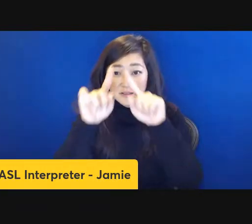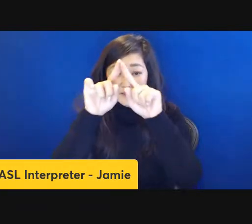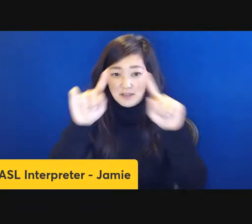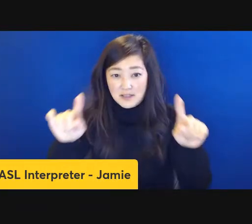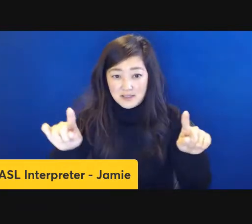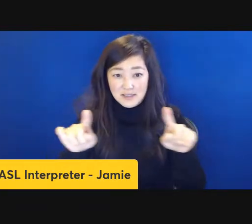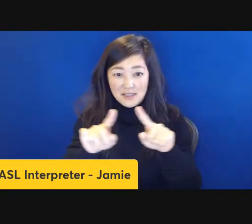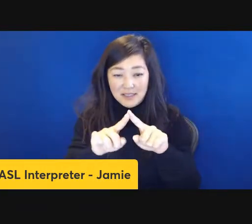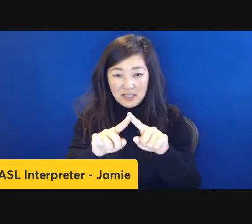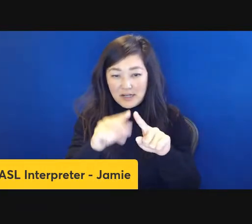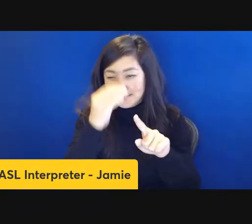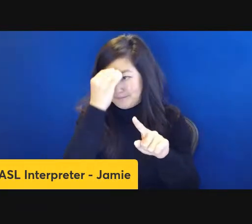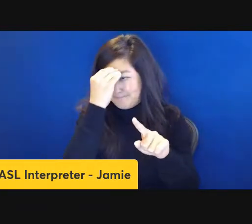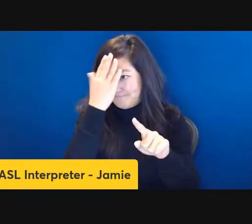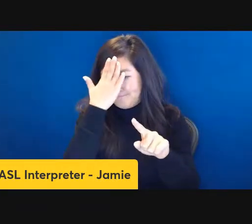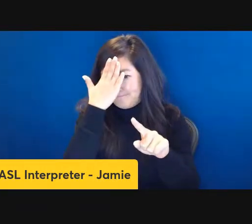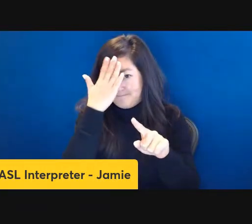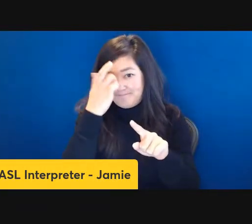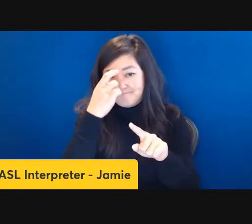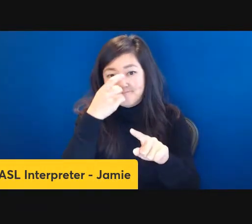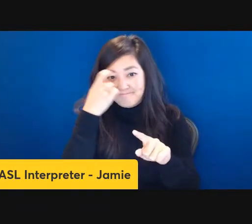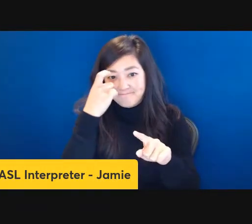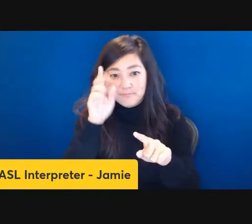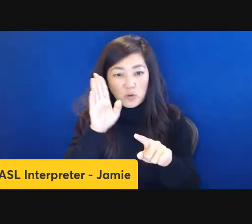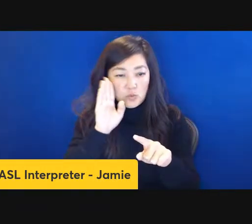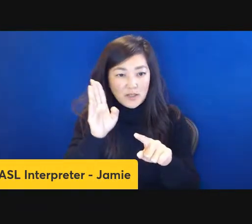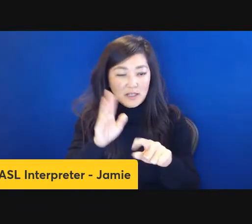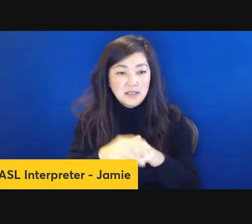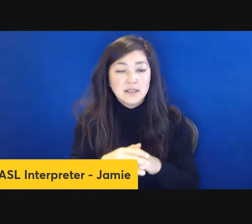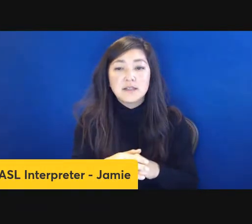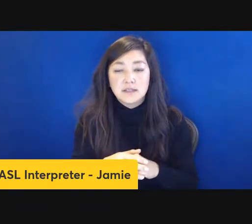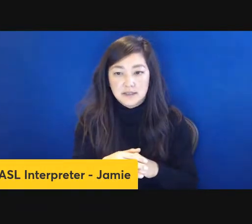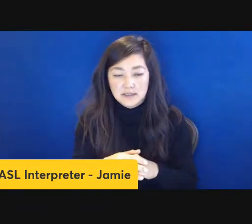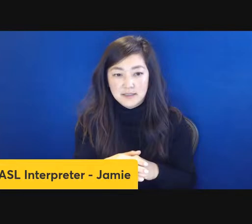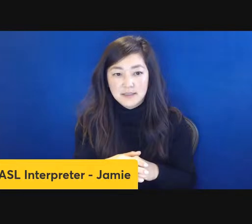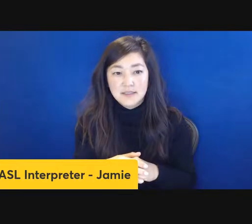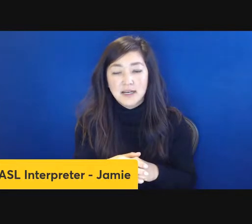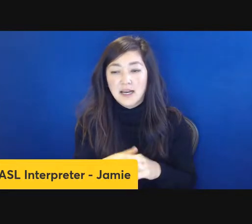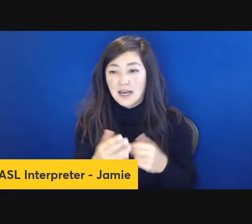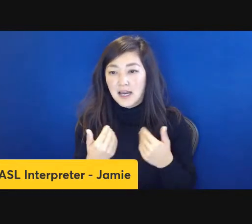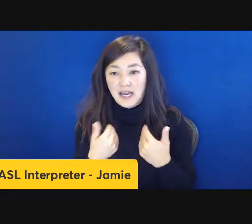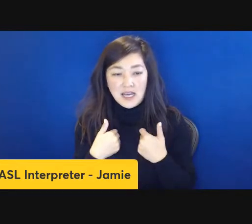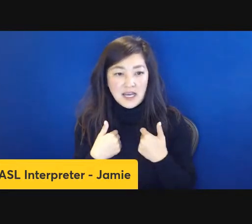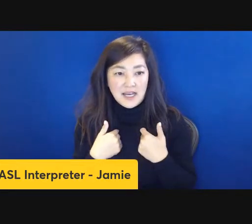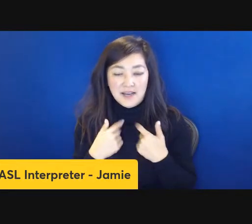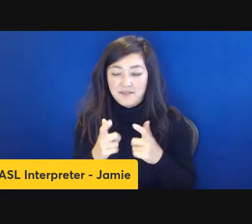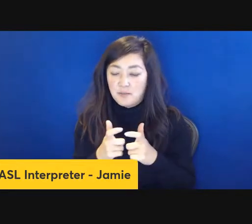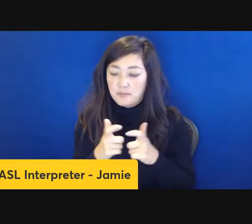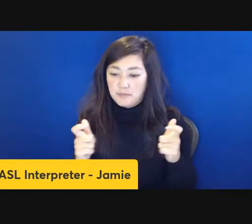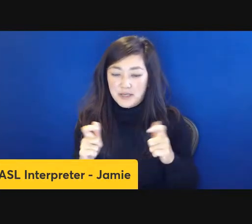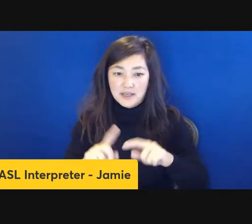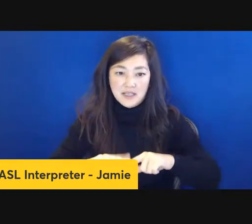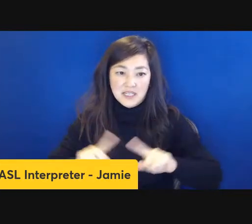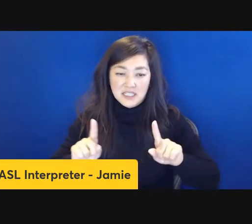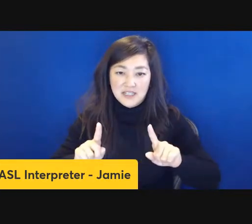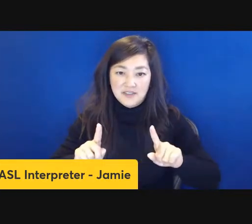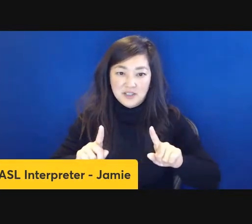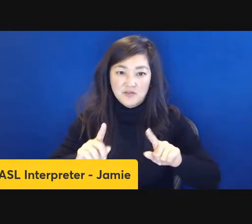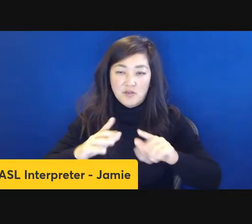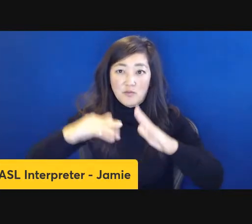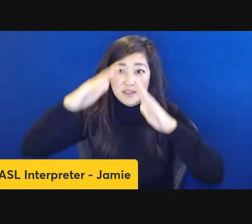your minds, that the ideas of a hierarchical difference are what has